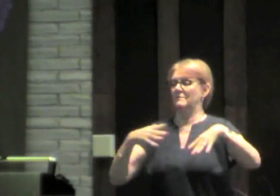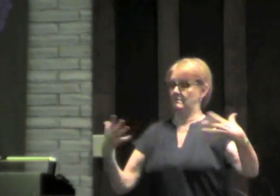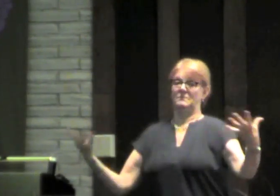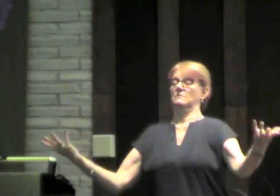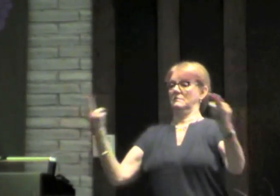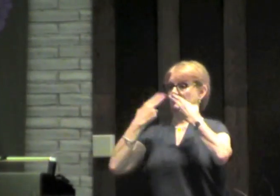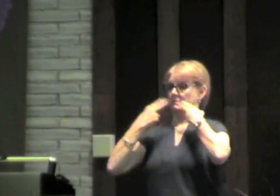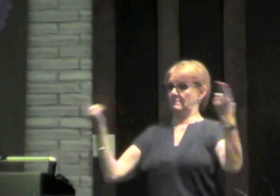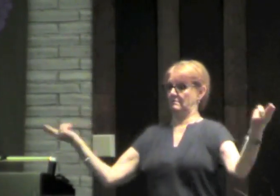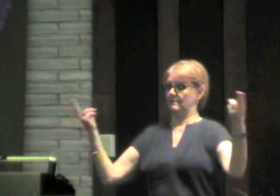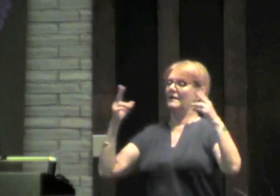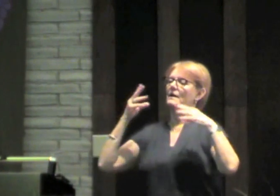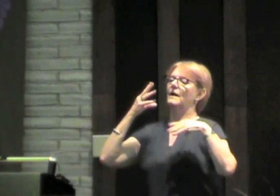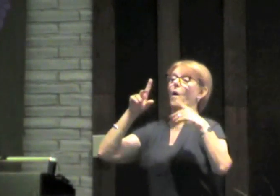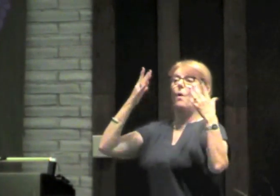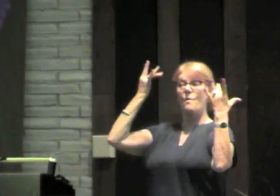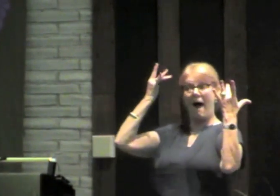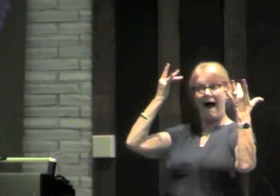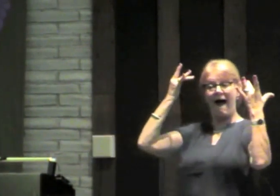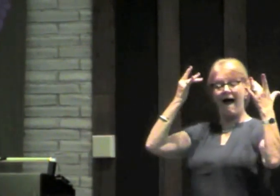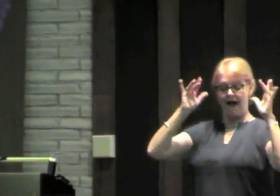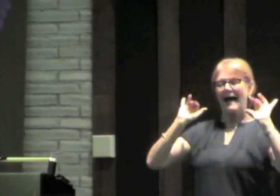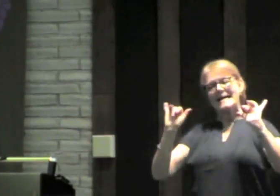their homes. They had done nothing wrong.